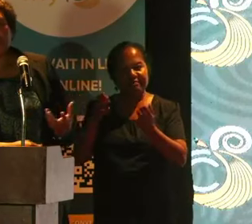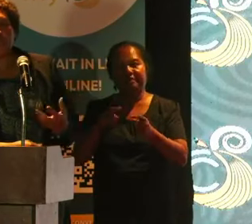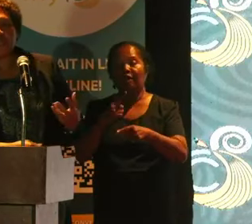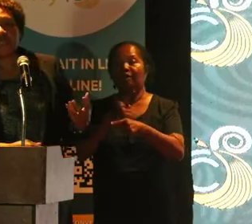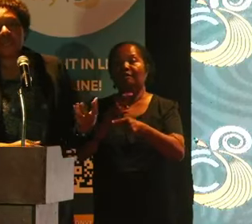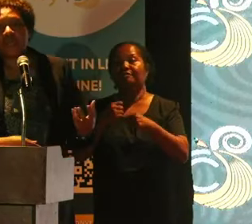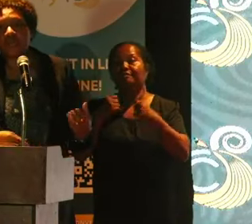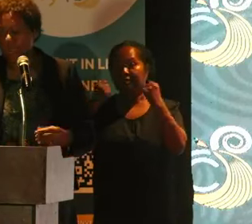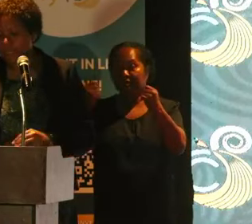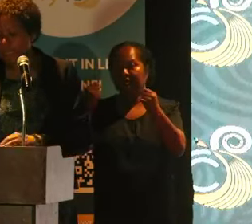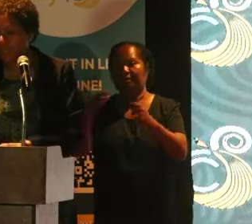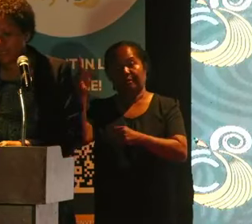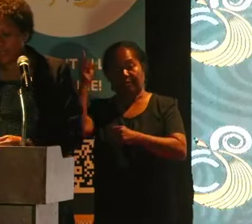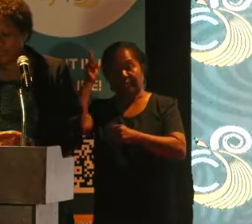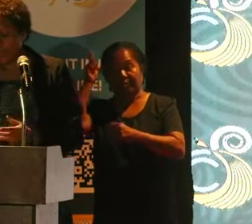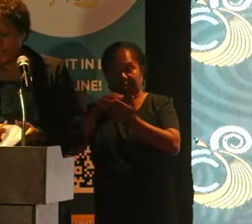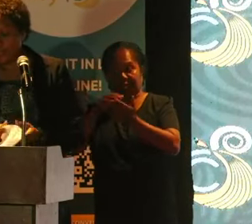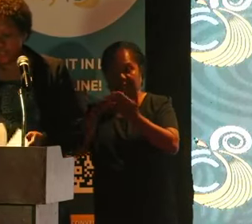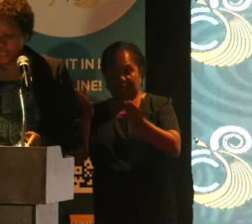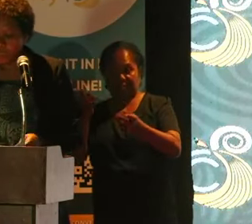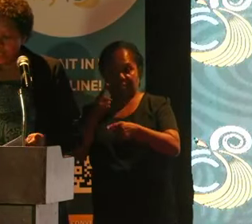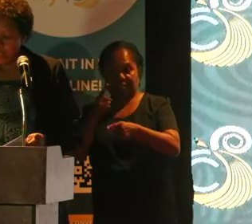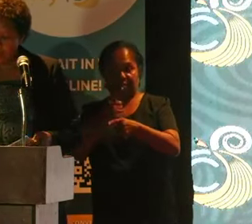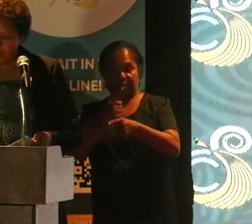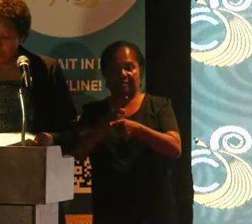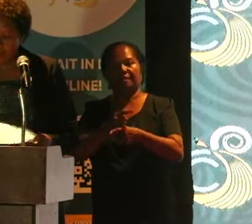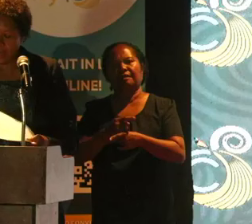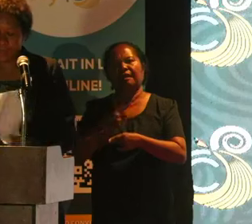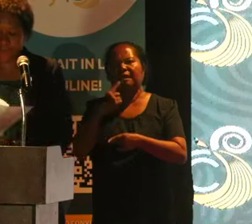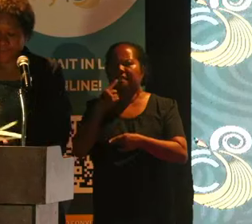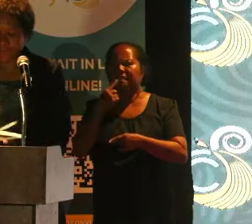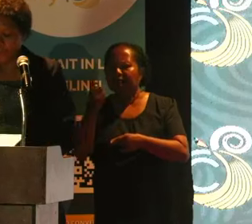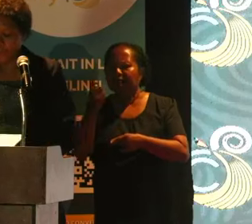Commissioner General's sentiments. I think he mentioned in his speech,